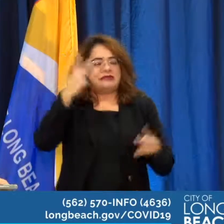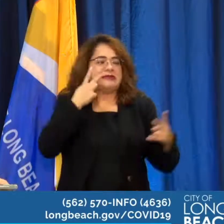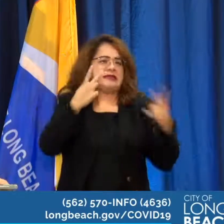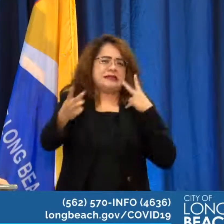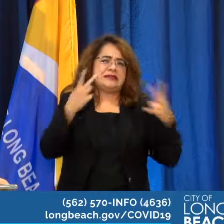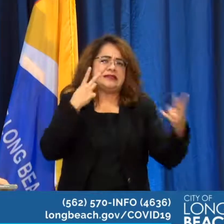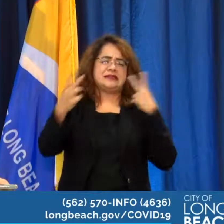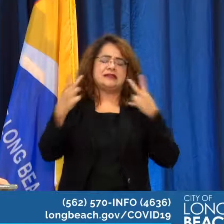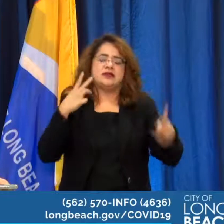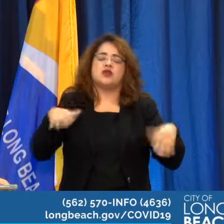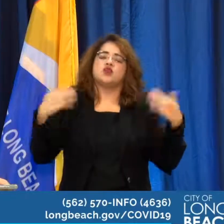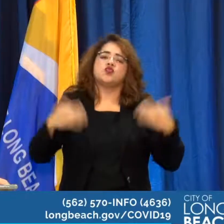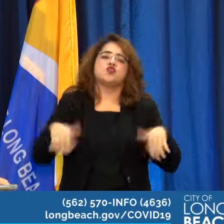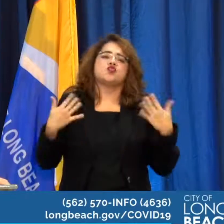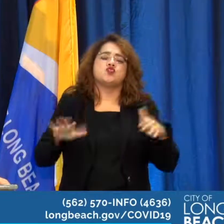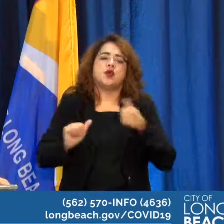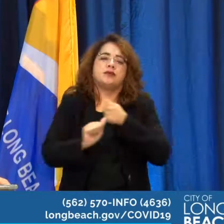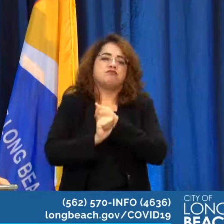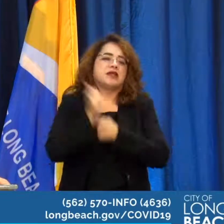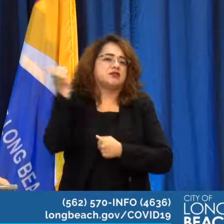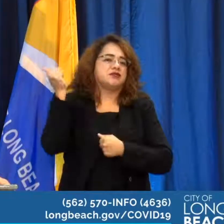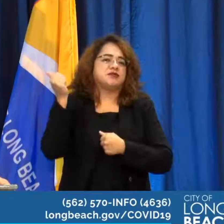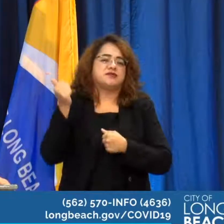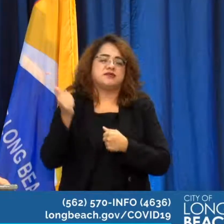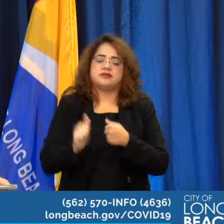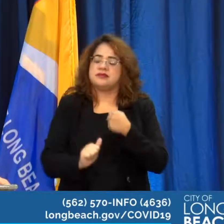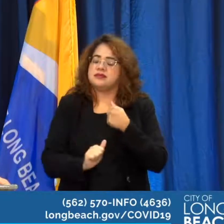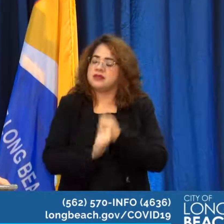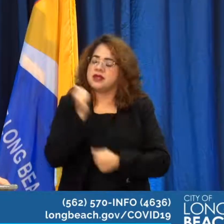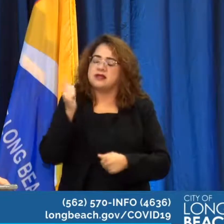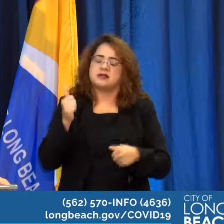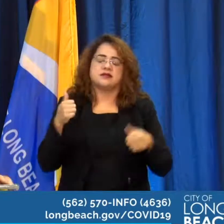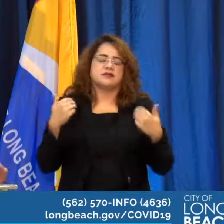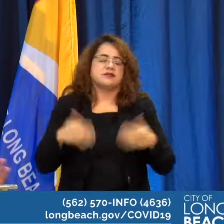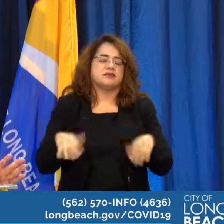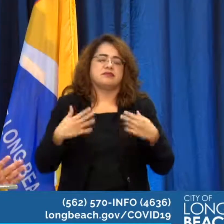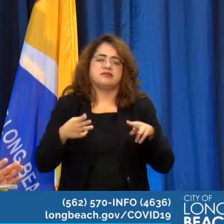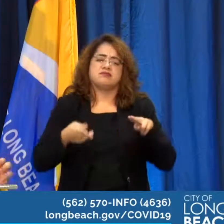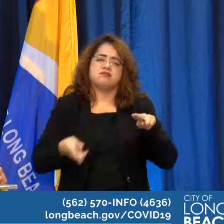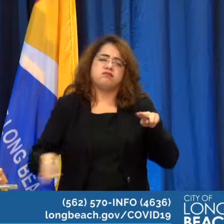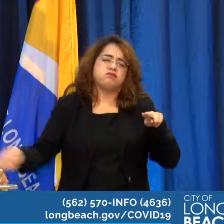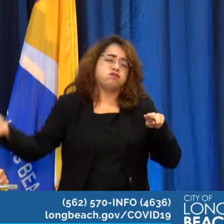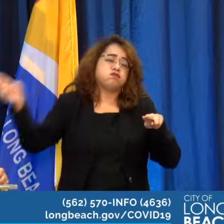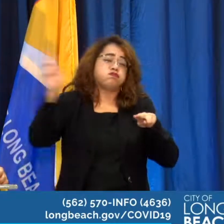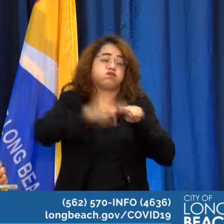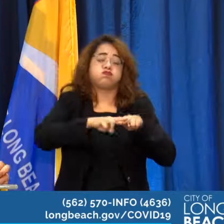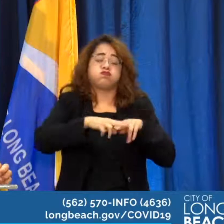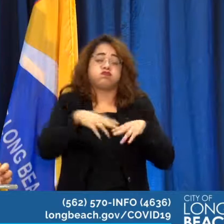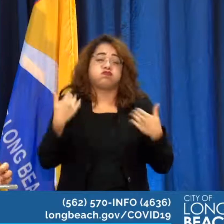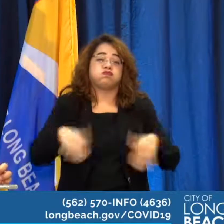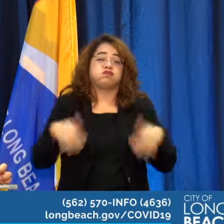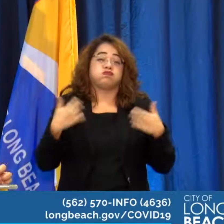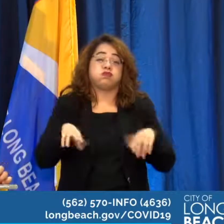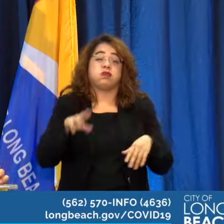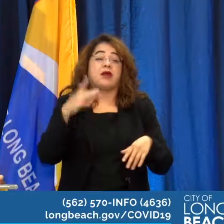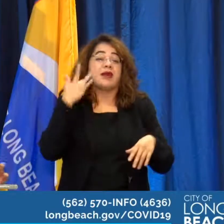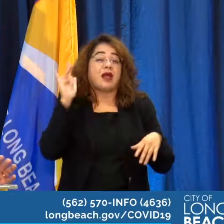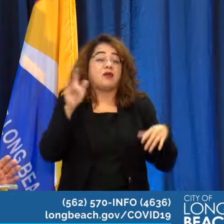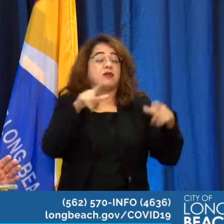a dangerous and unprecedented rise in COVID-19 cases across the state. In